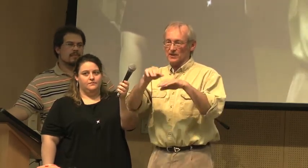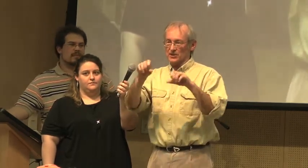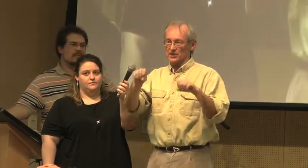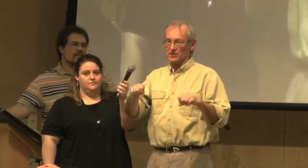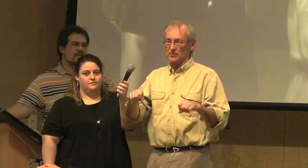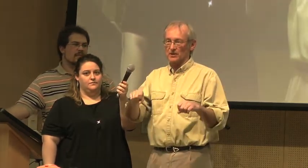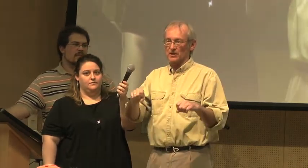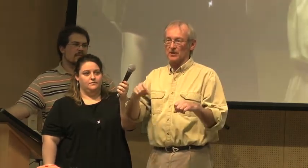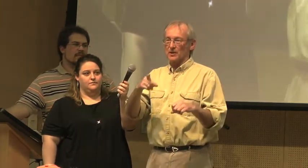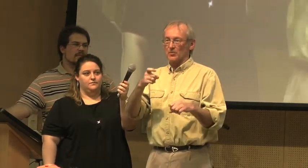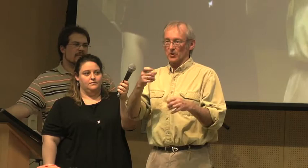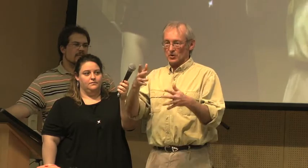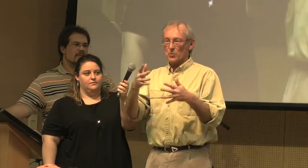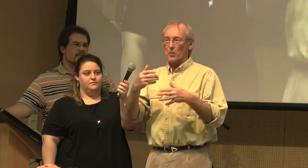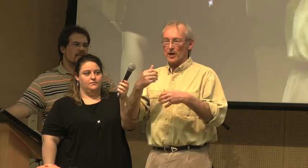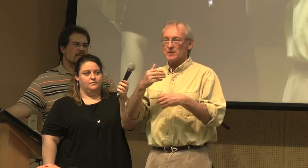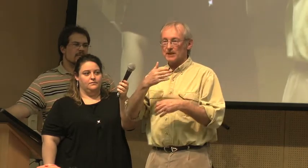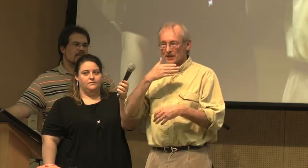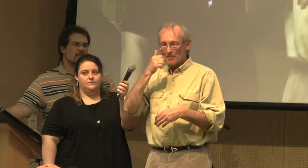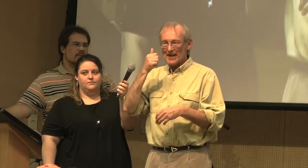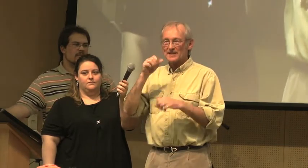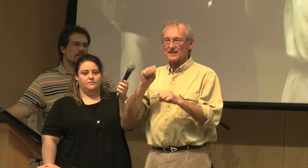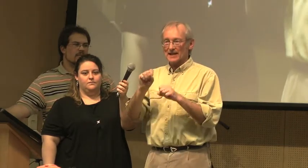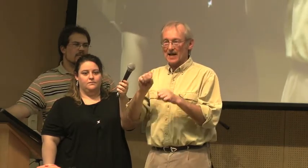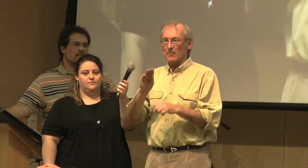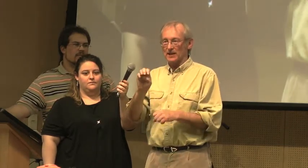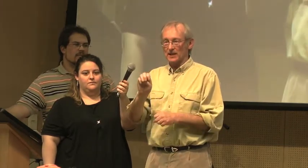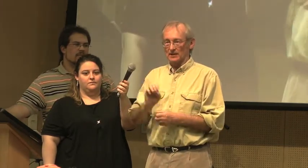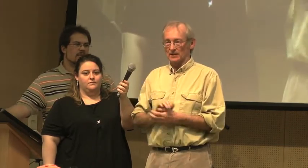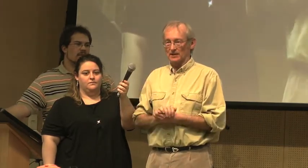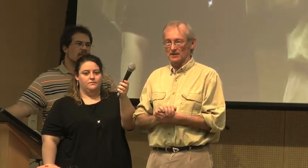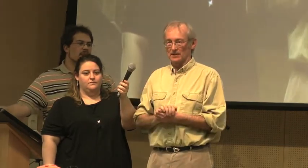English system because we want it to be the best it can be.